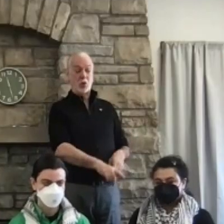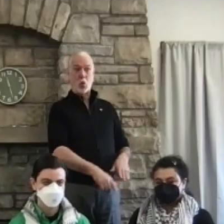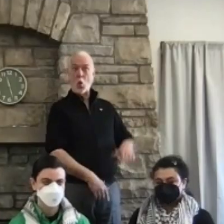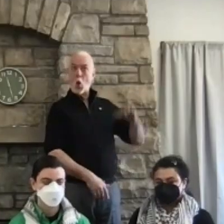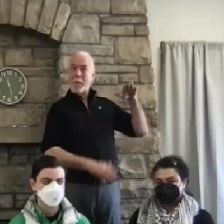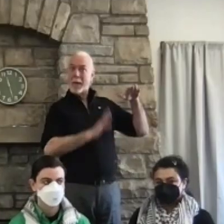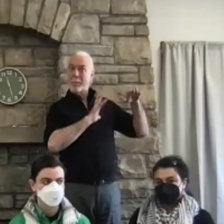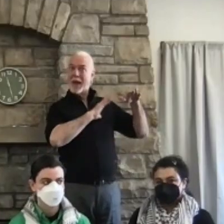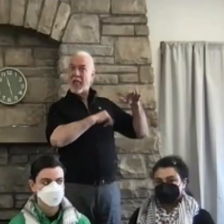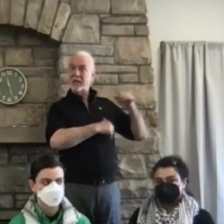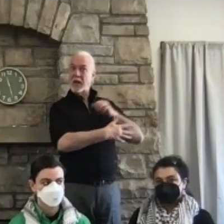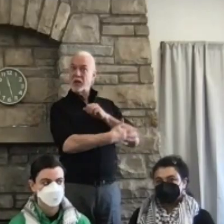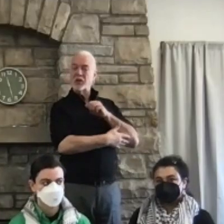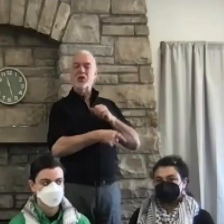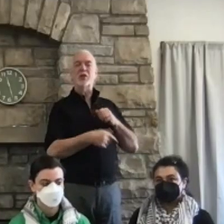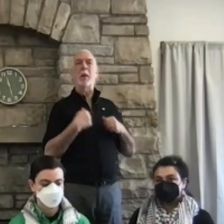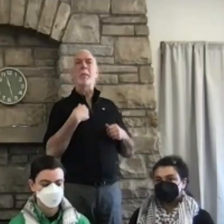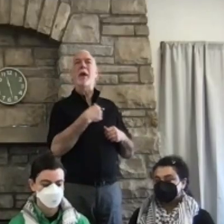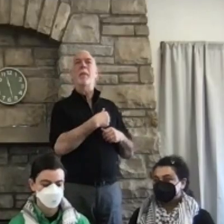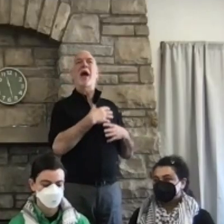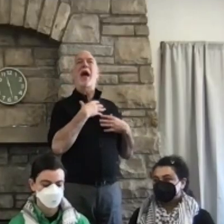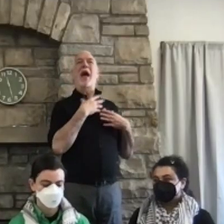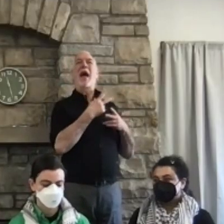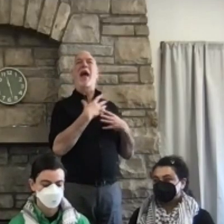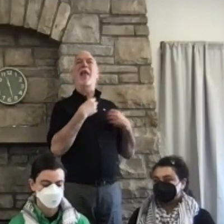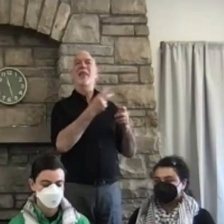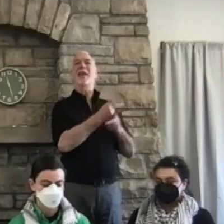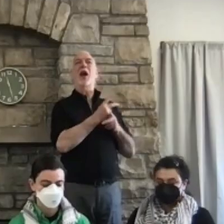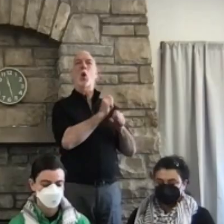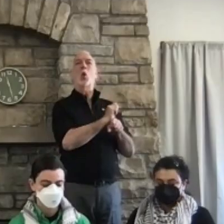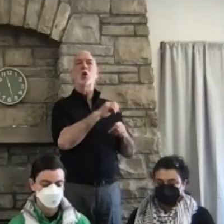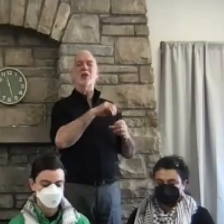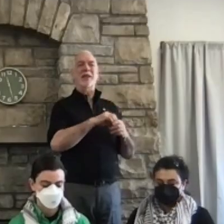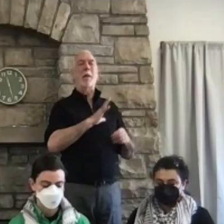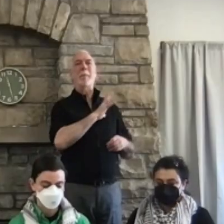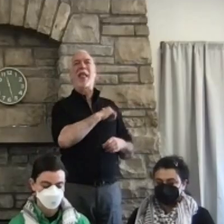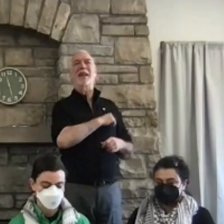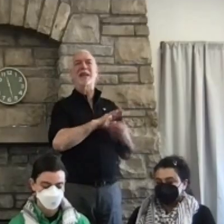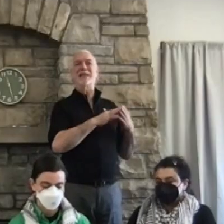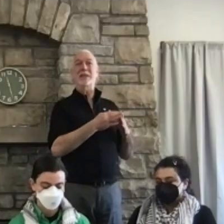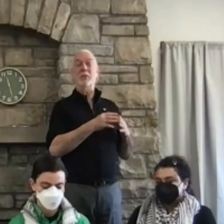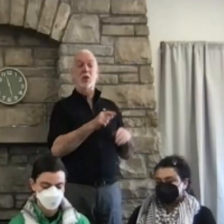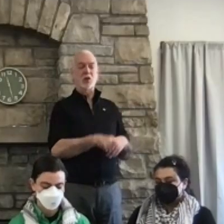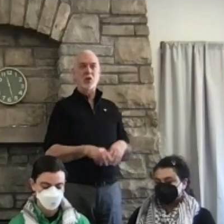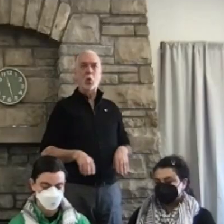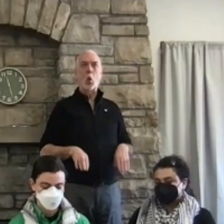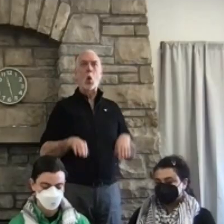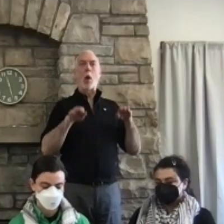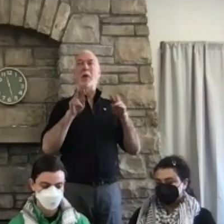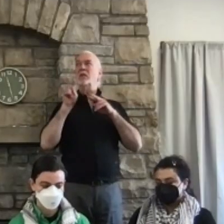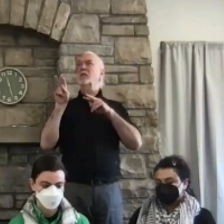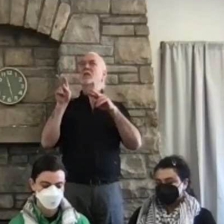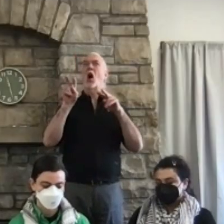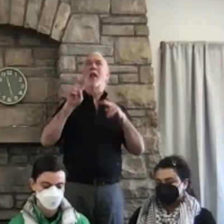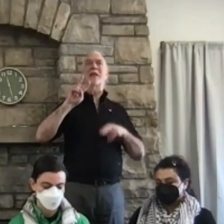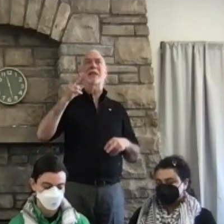and is a member of Healthcare Workers for Palestine Twin Cities. Growing up and witnessing the Second Intifada was a catalyst in